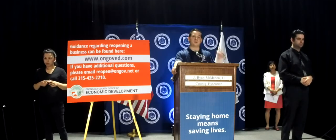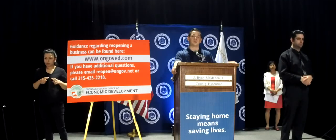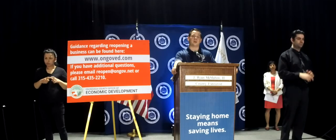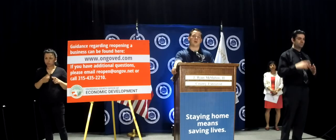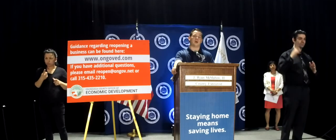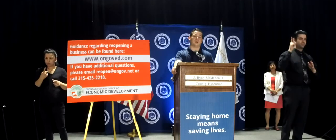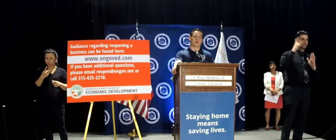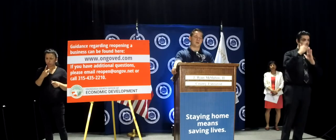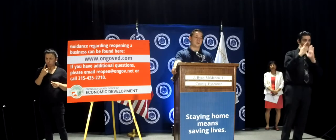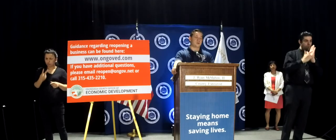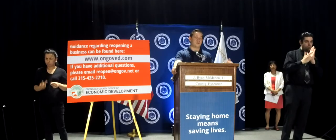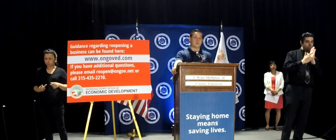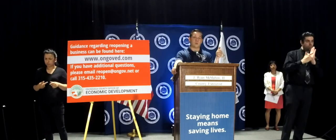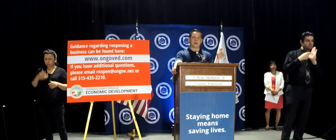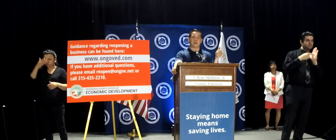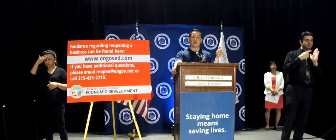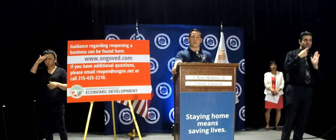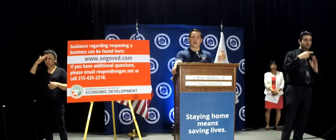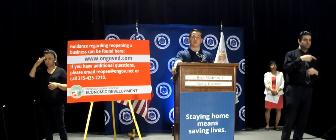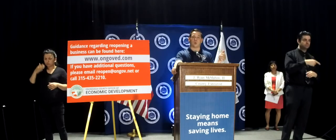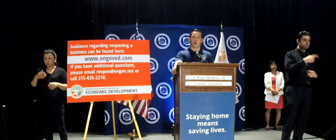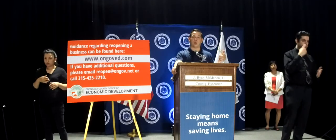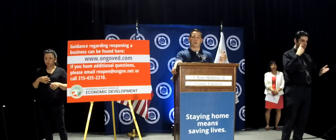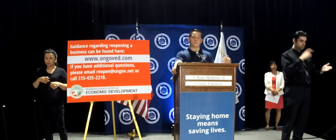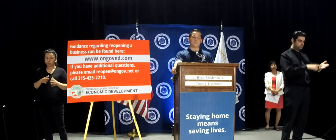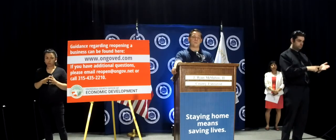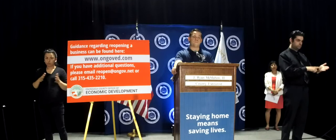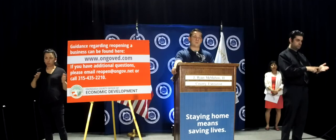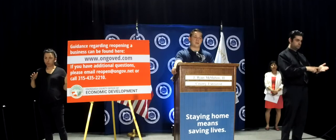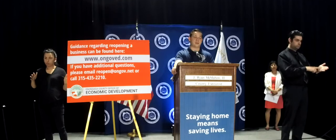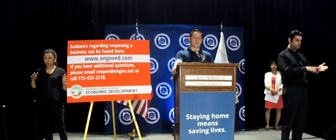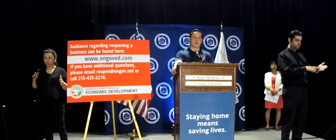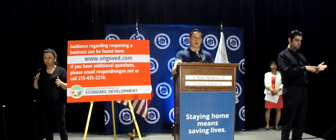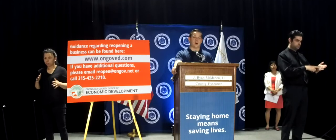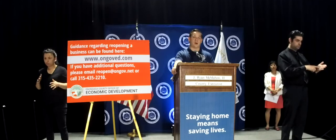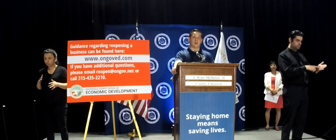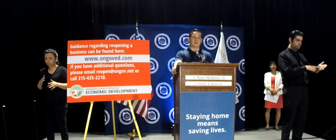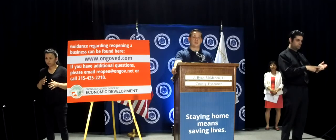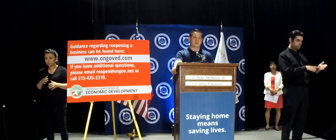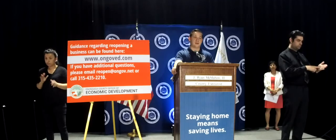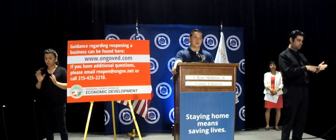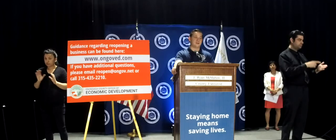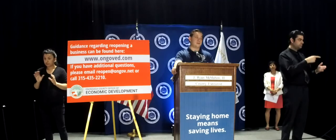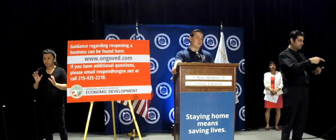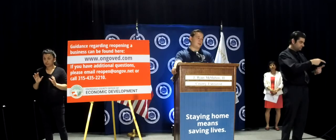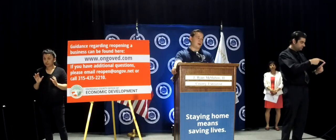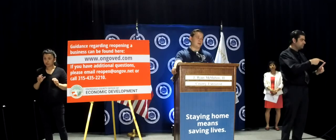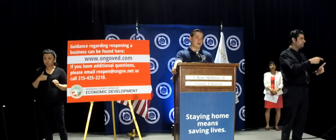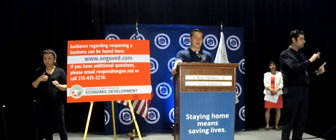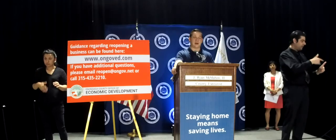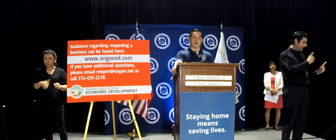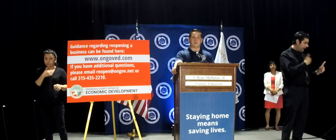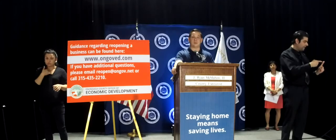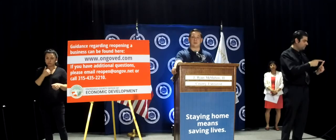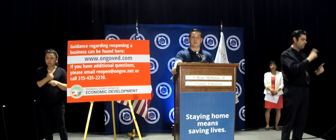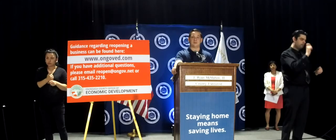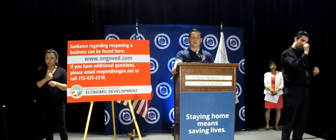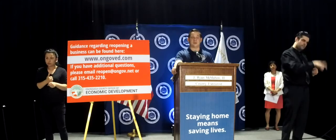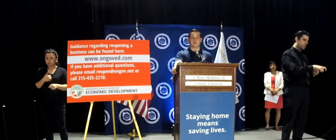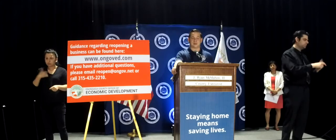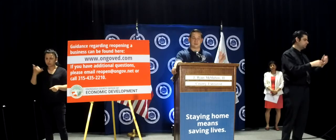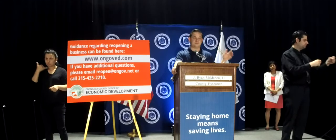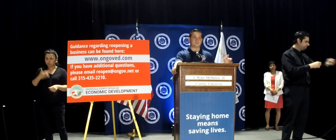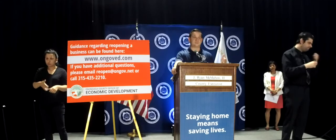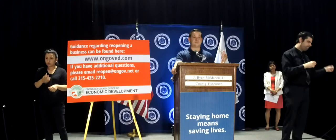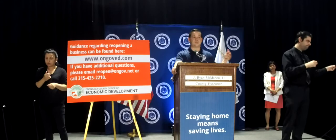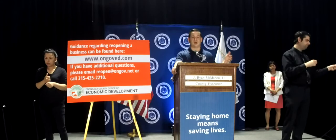Your number just went longer. So if you've been waiting to go back to work and you get that call and you go out and you hang out and you're doing